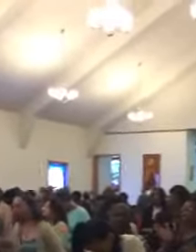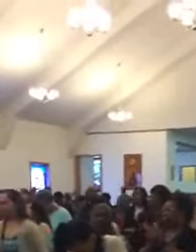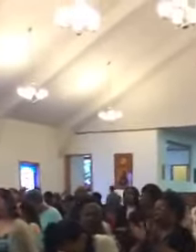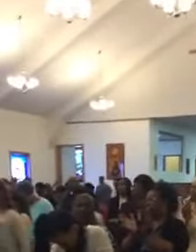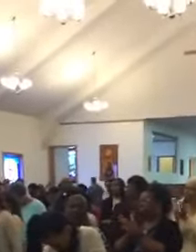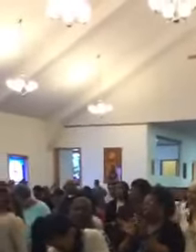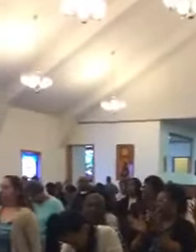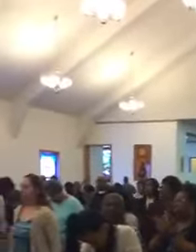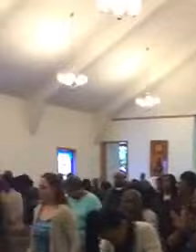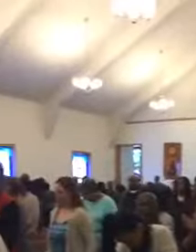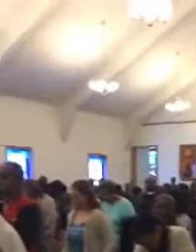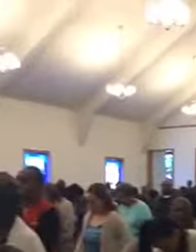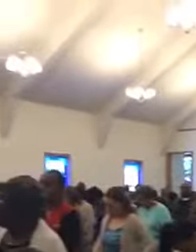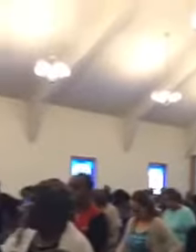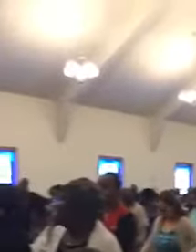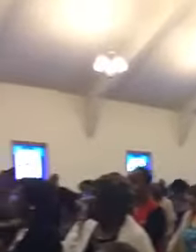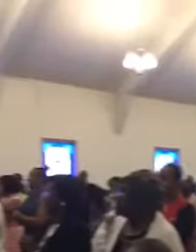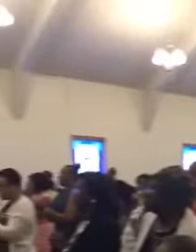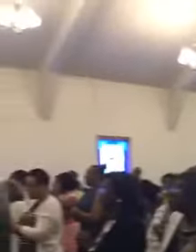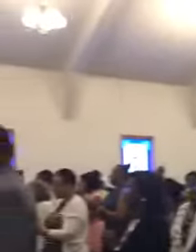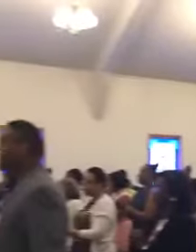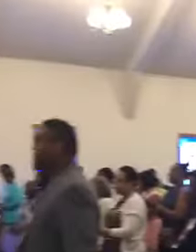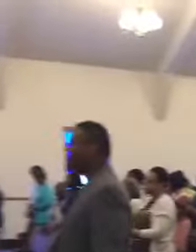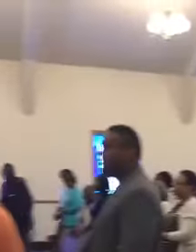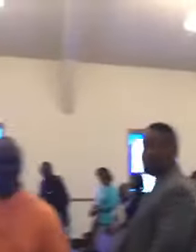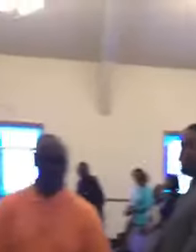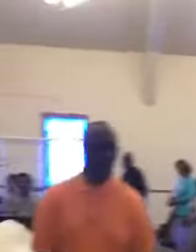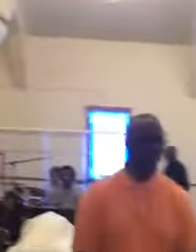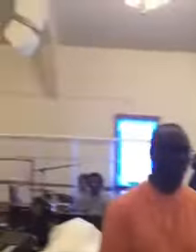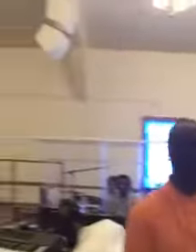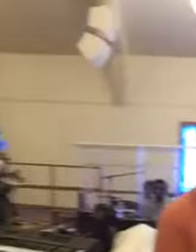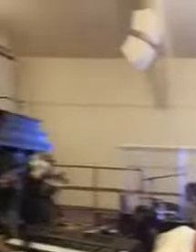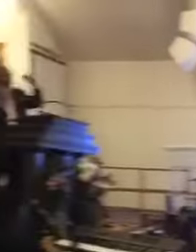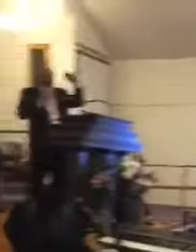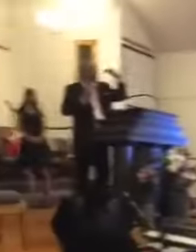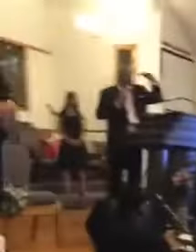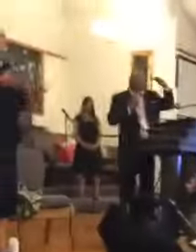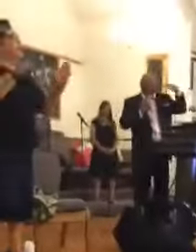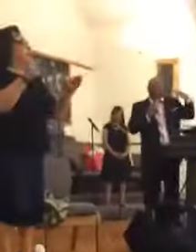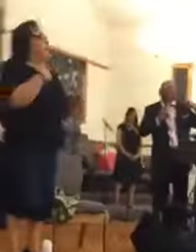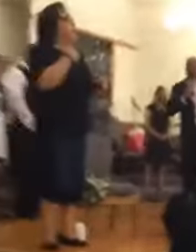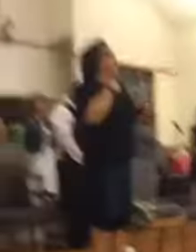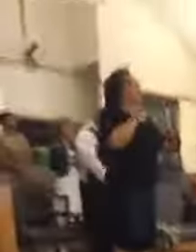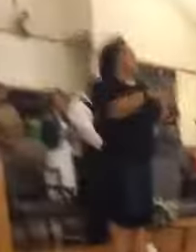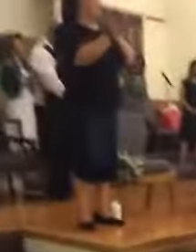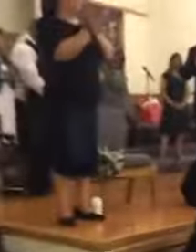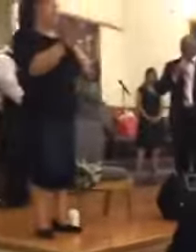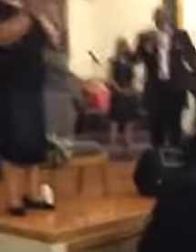Let me just come and talk.